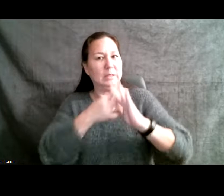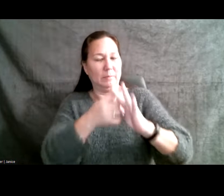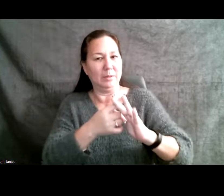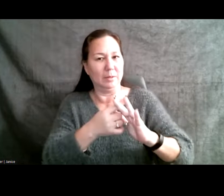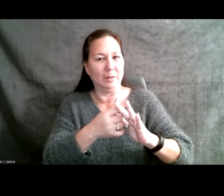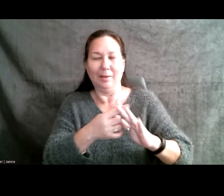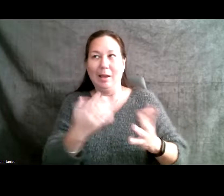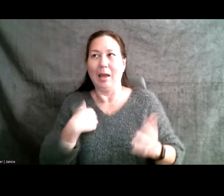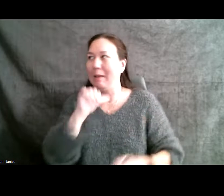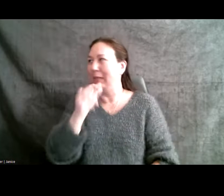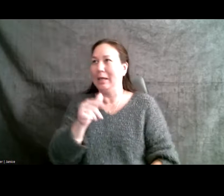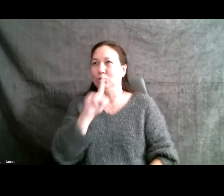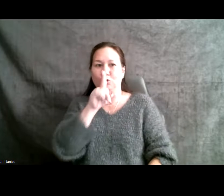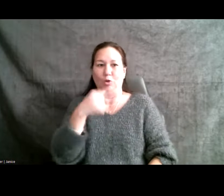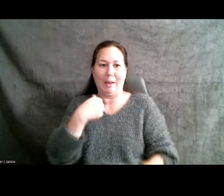I'll stop rambling there.